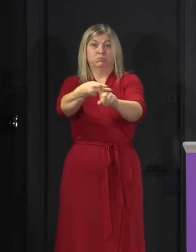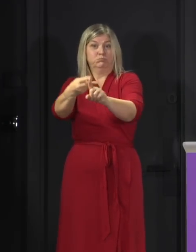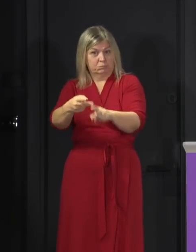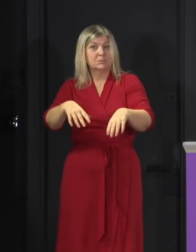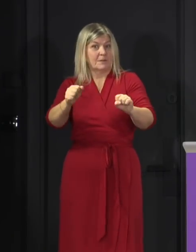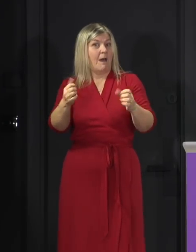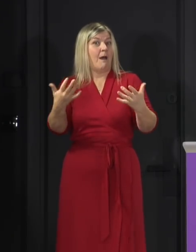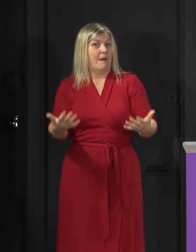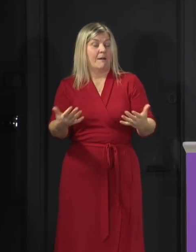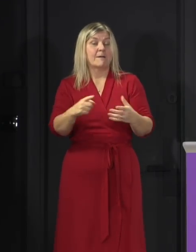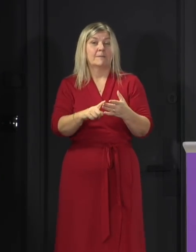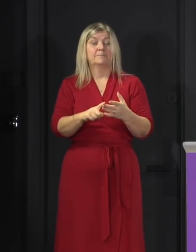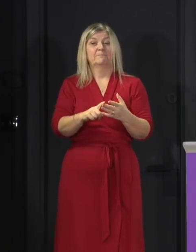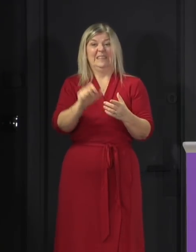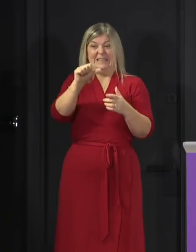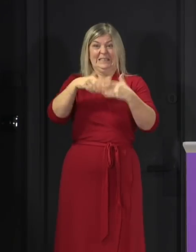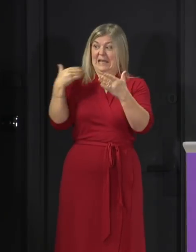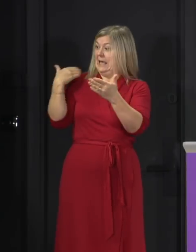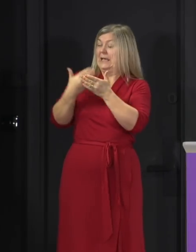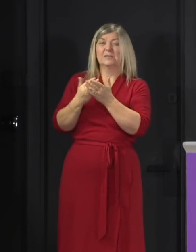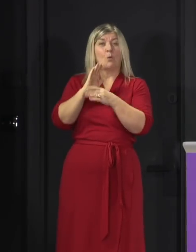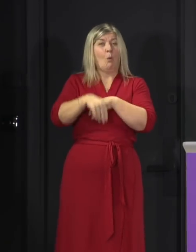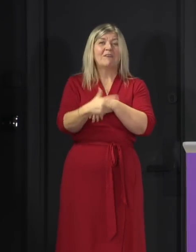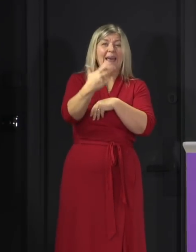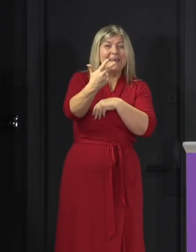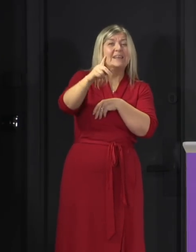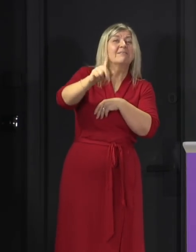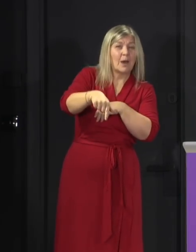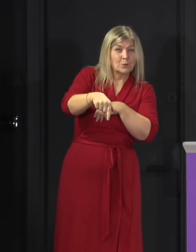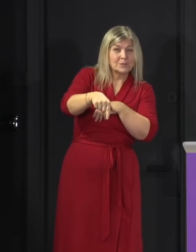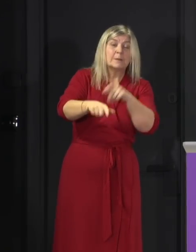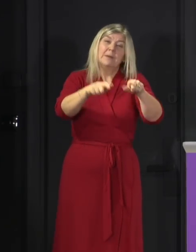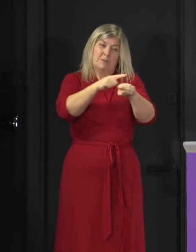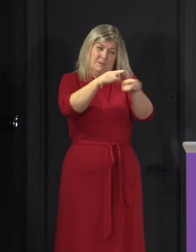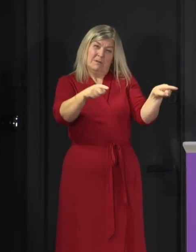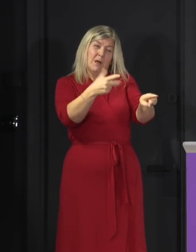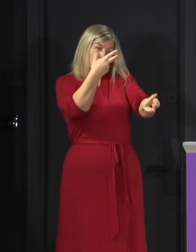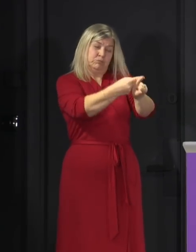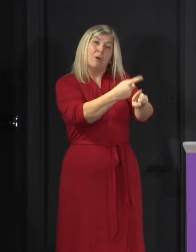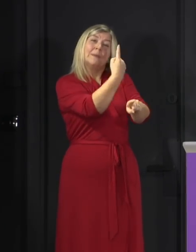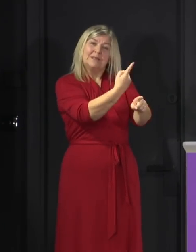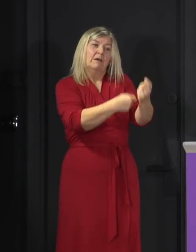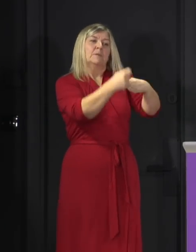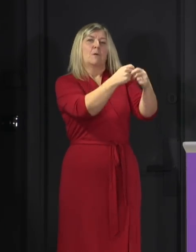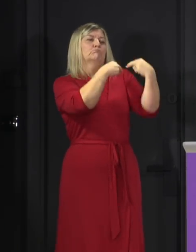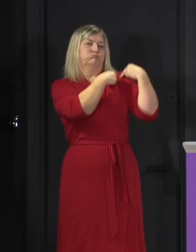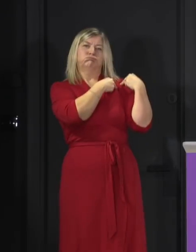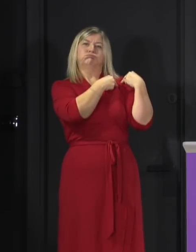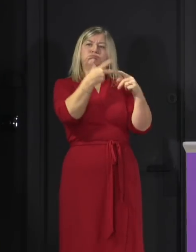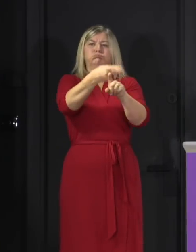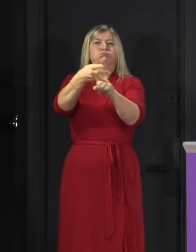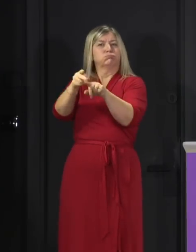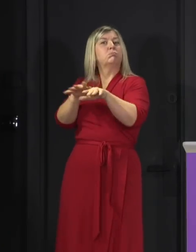underway. In the past 6 days, more than 18,000 vaccinators and health and care workers have received the first dose